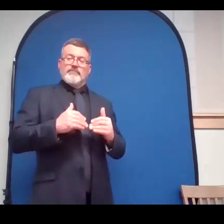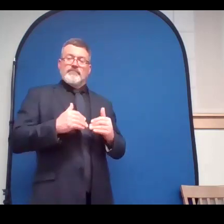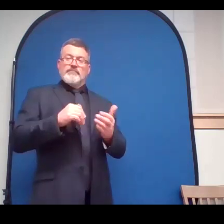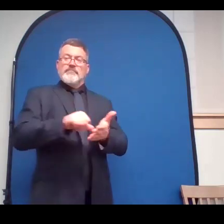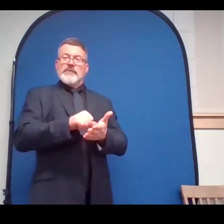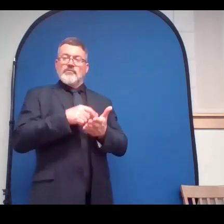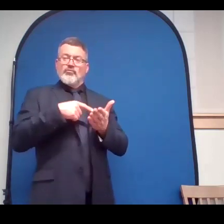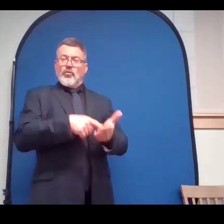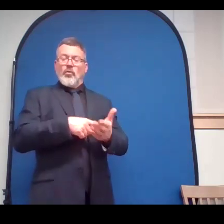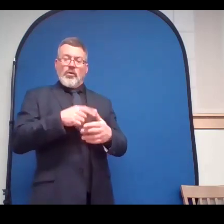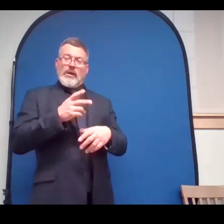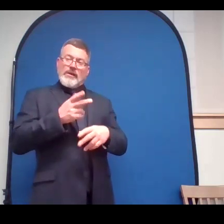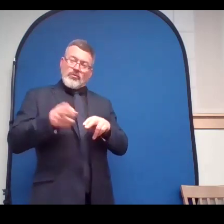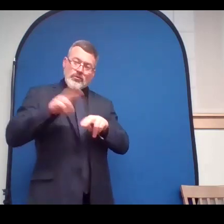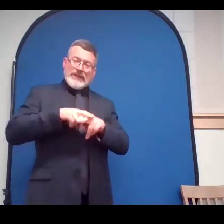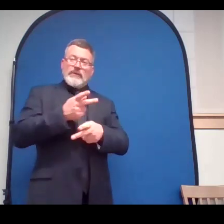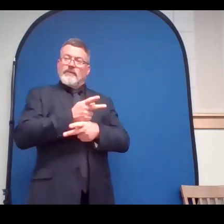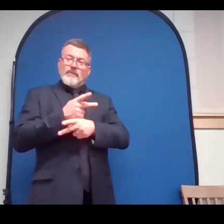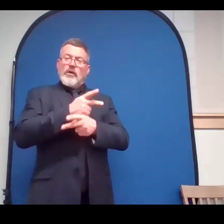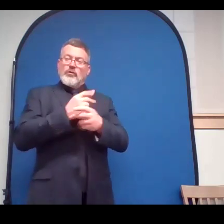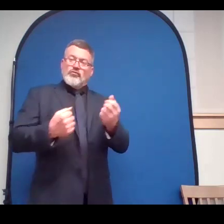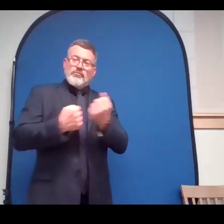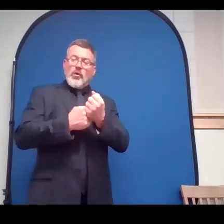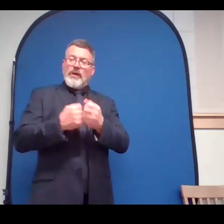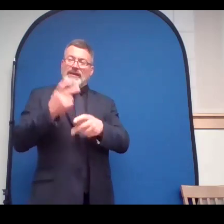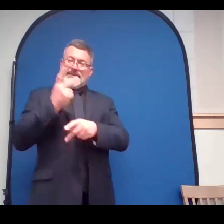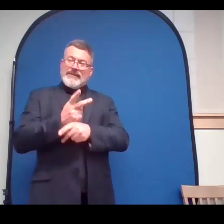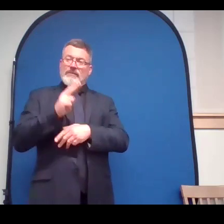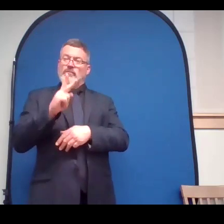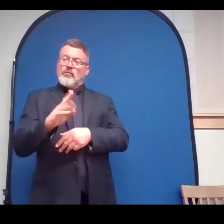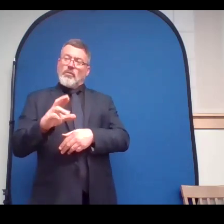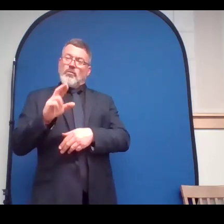service member engaged with unit members and other sources of support.